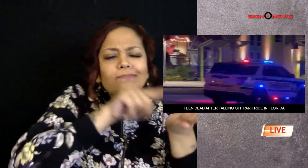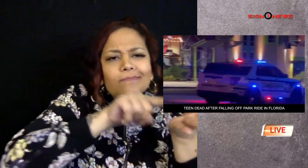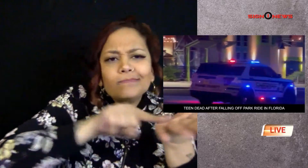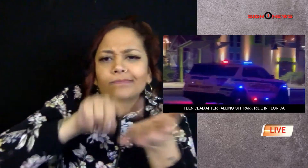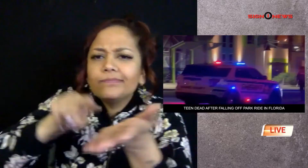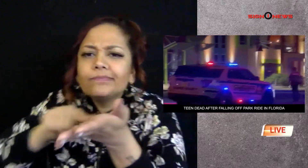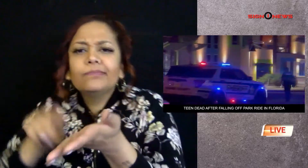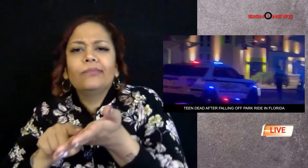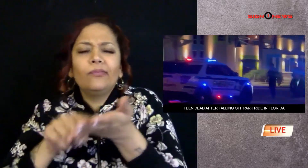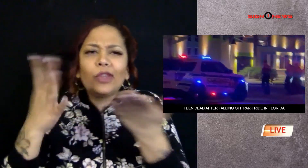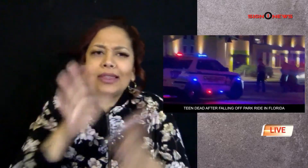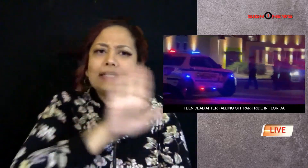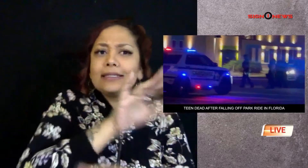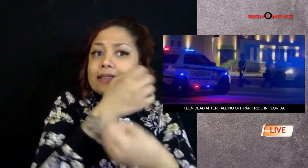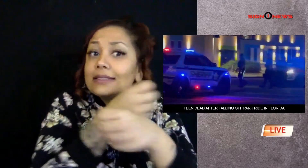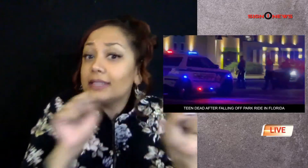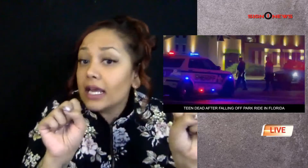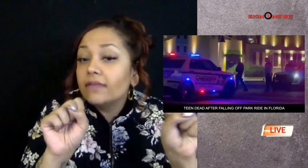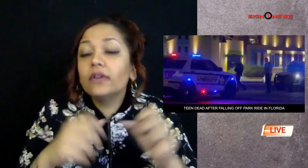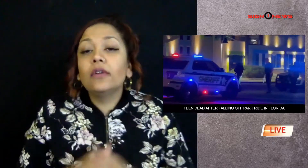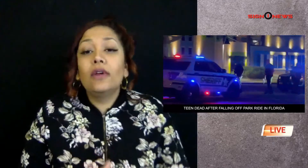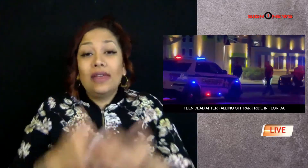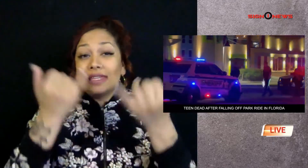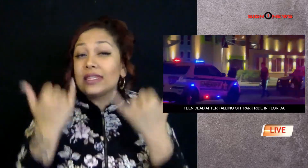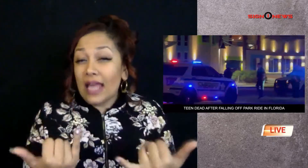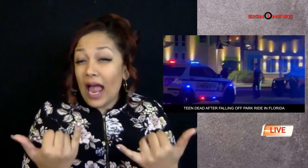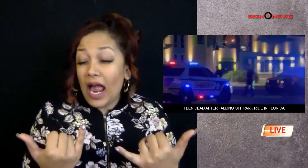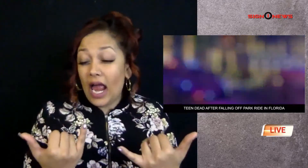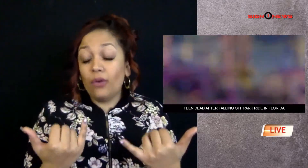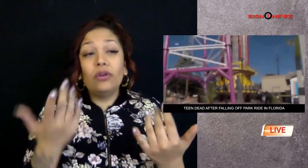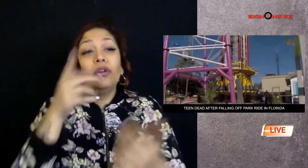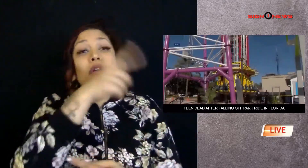authorities are looking into the ride's safety.